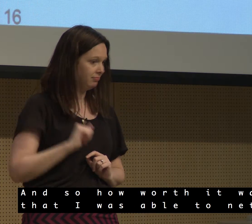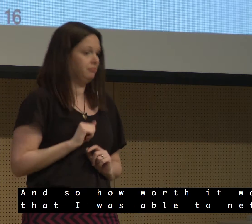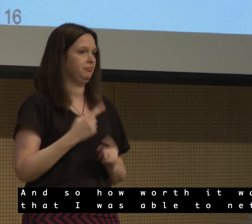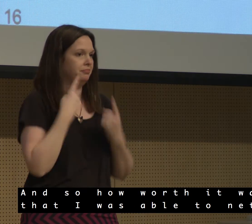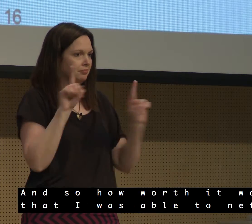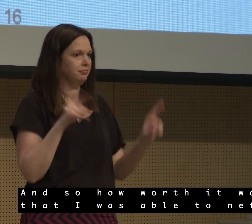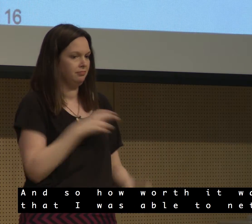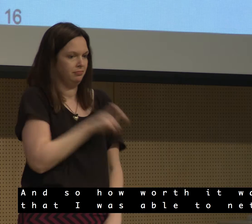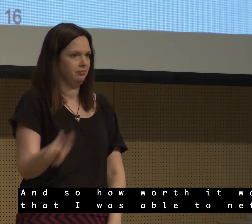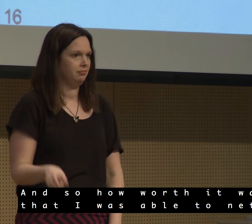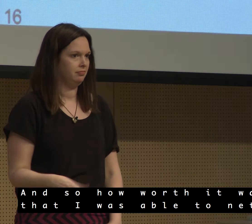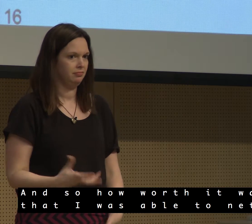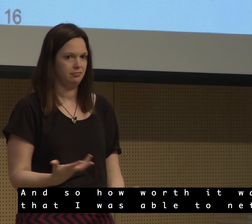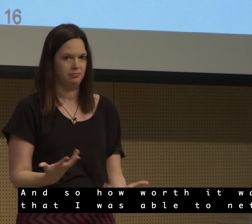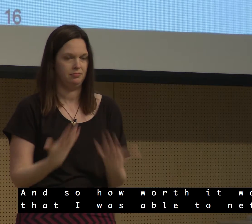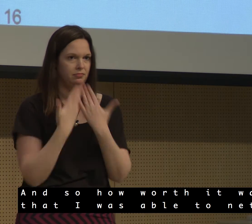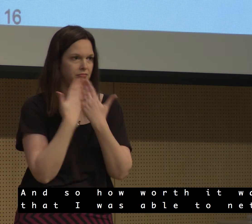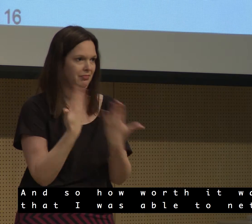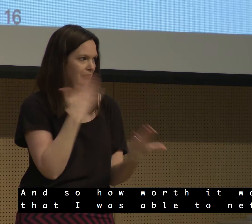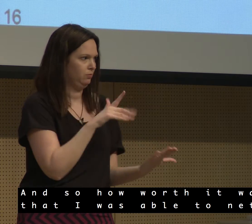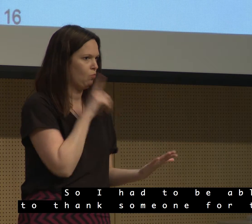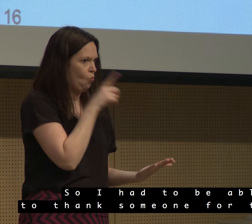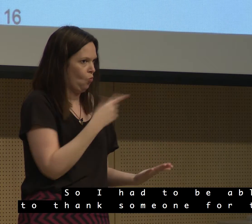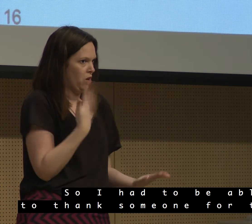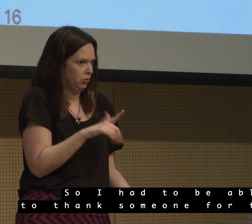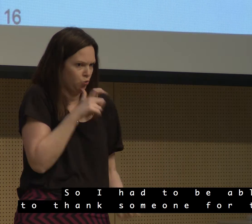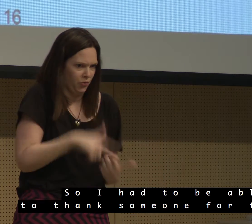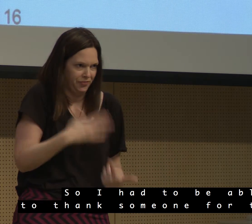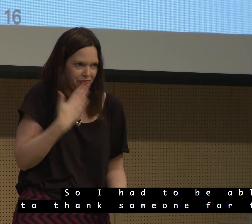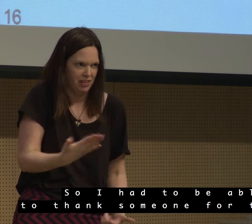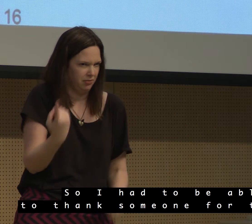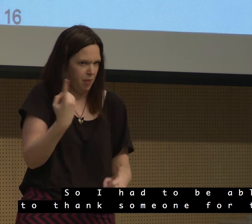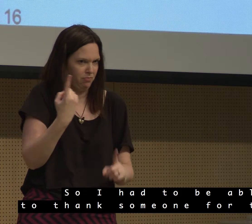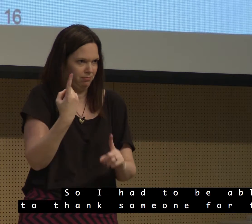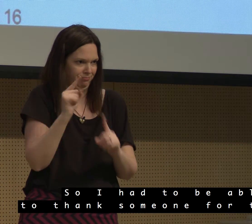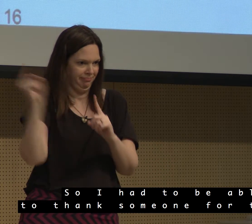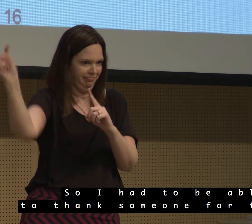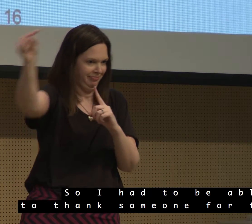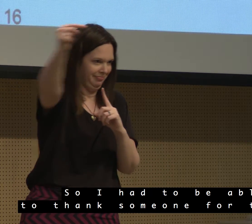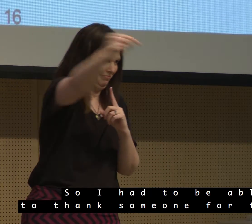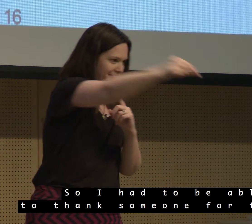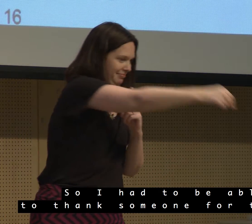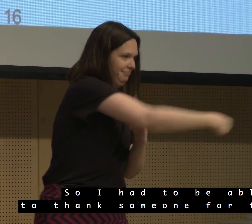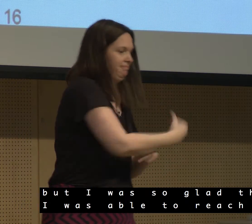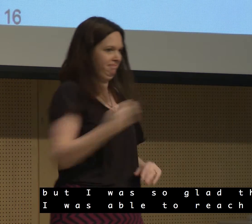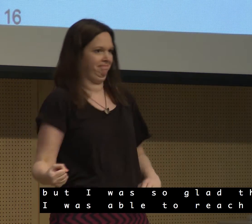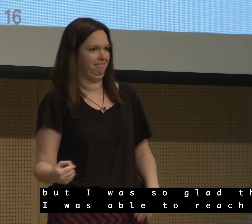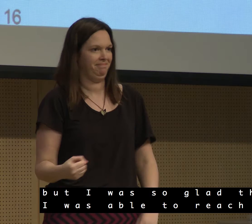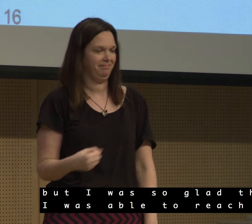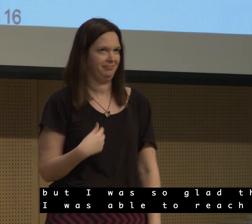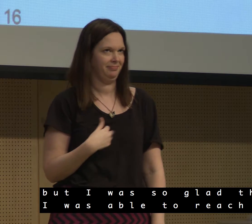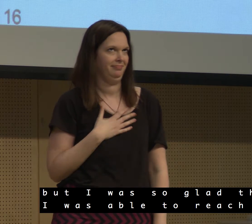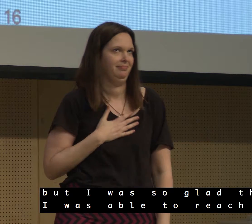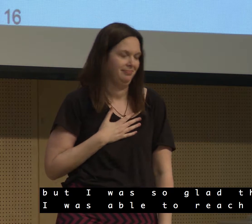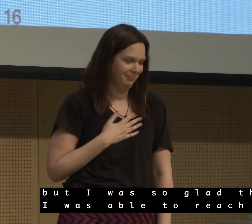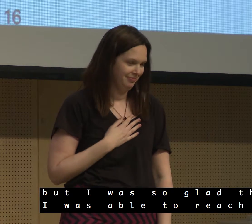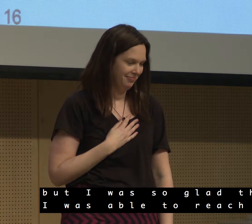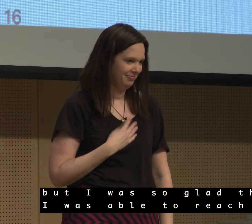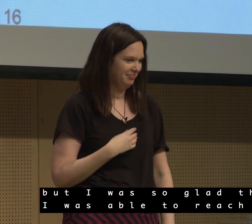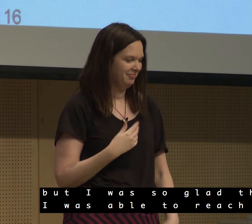worth it was it that I was able to network? So I had to be able to thank someone. for that. But I was so glad that I was able to reach out